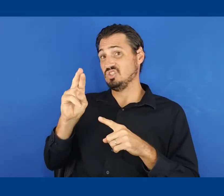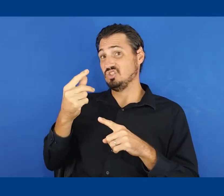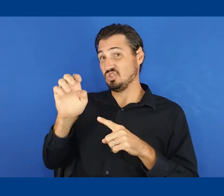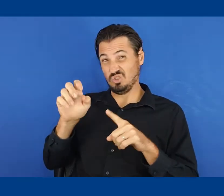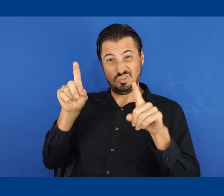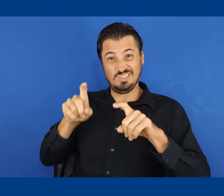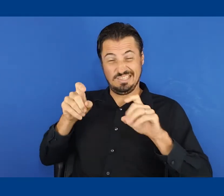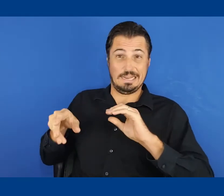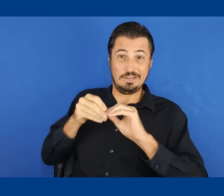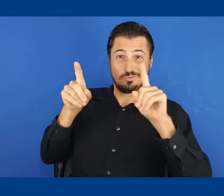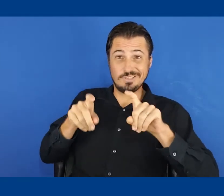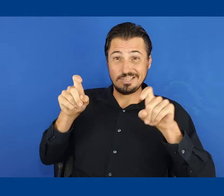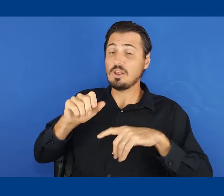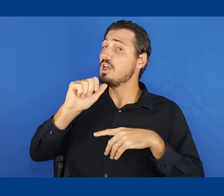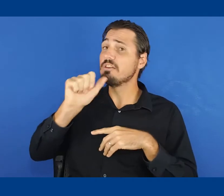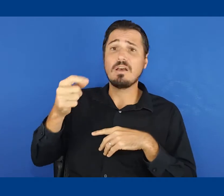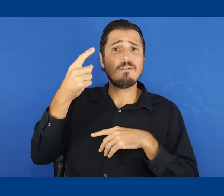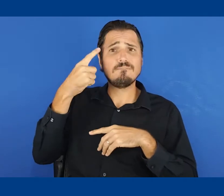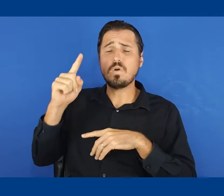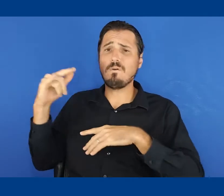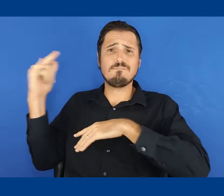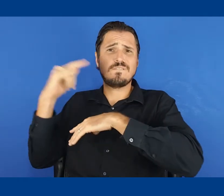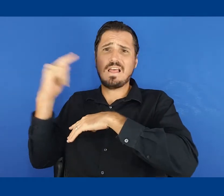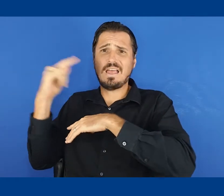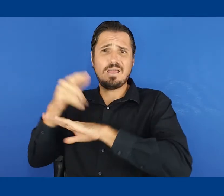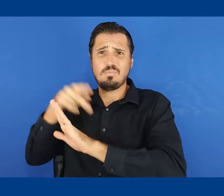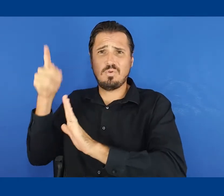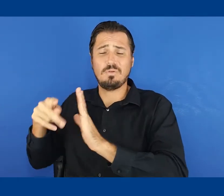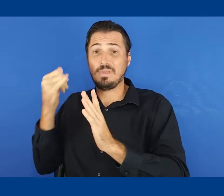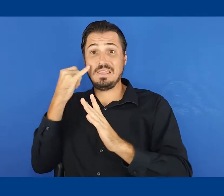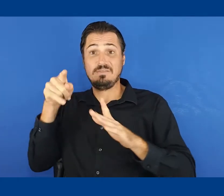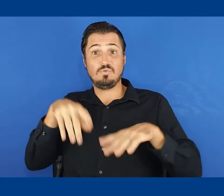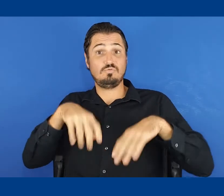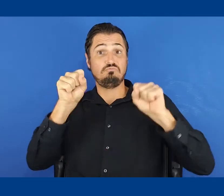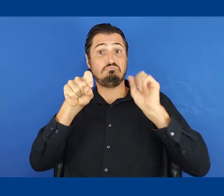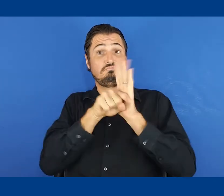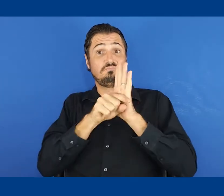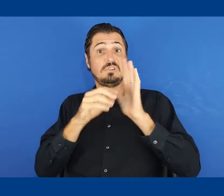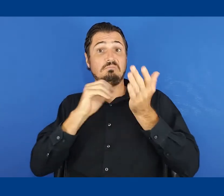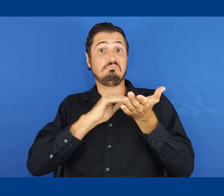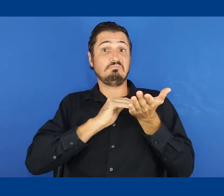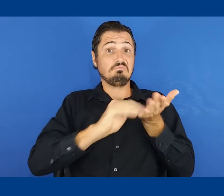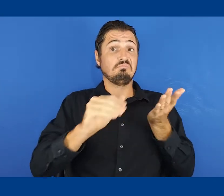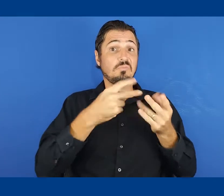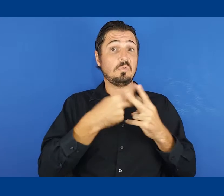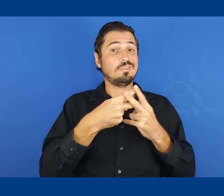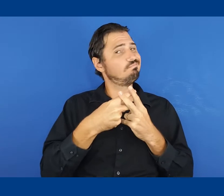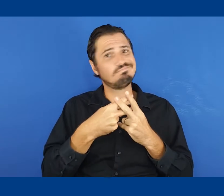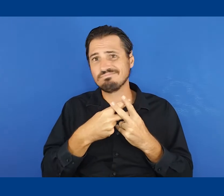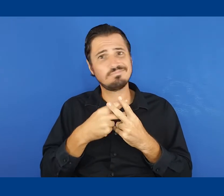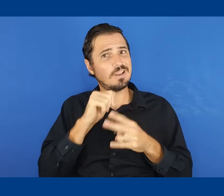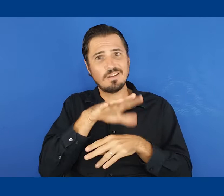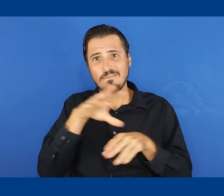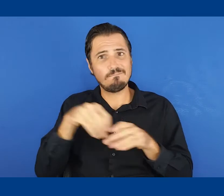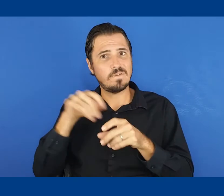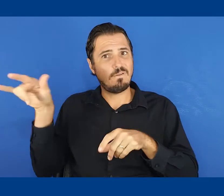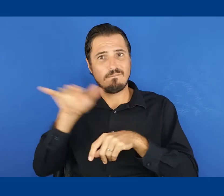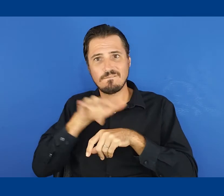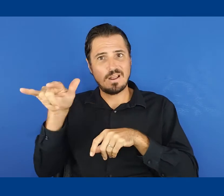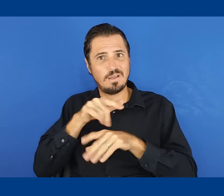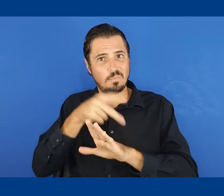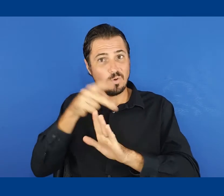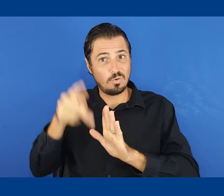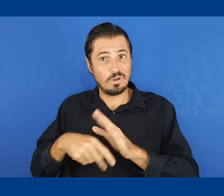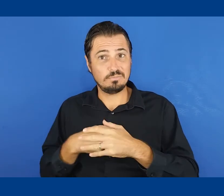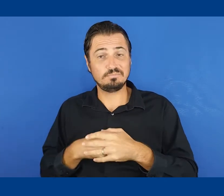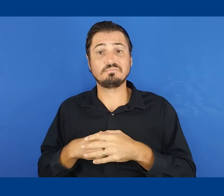state's pre-travel testing program and cannot be used for quarantine exemptions. For those who are visiting